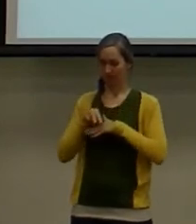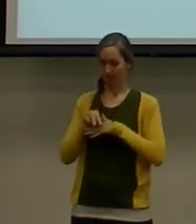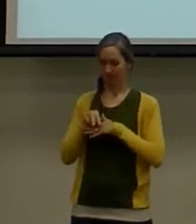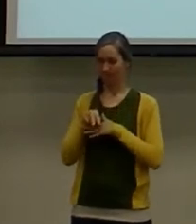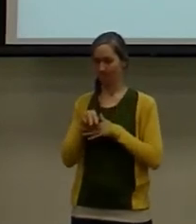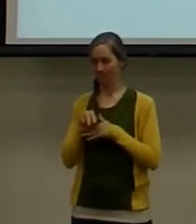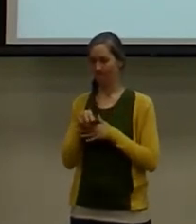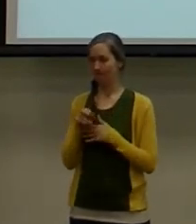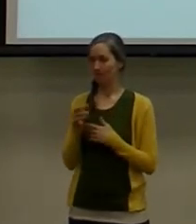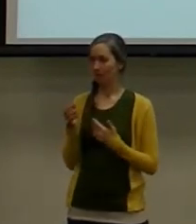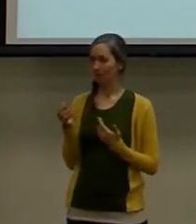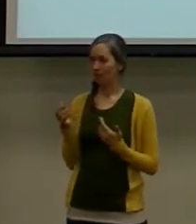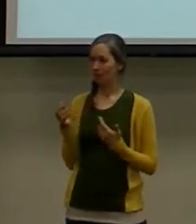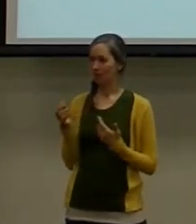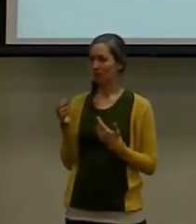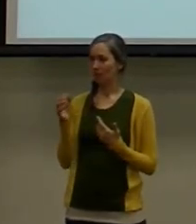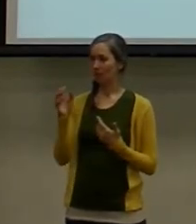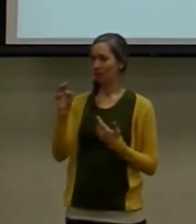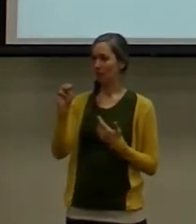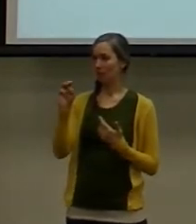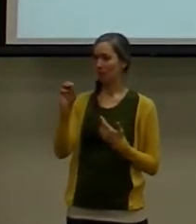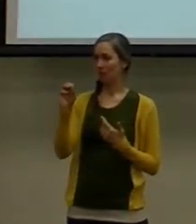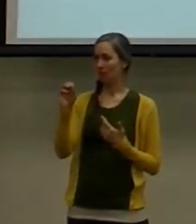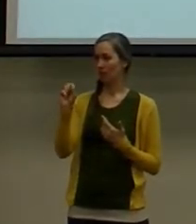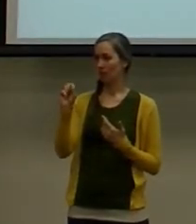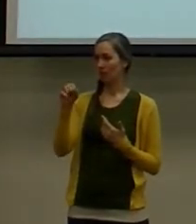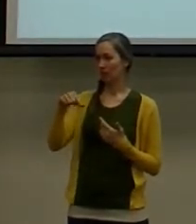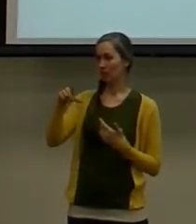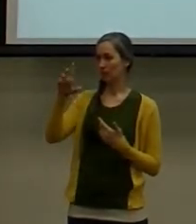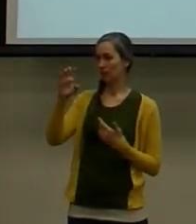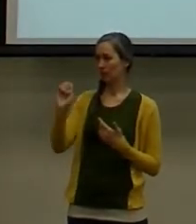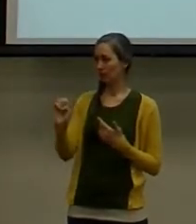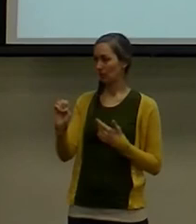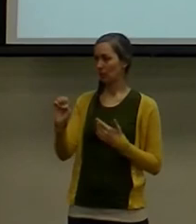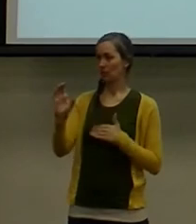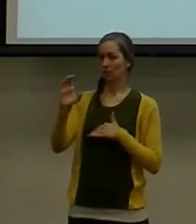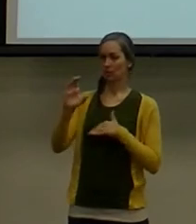Mosques, church buildings.